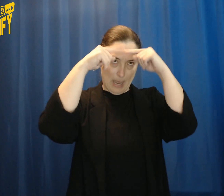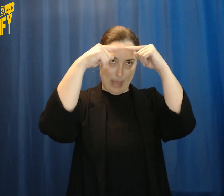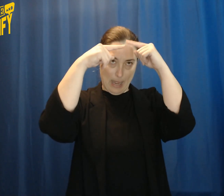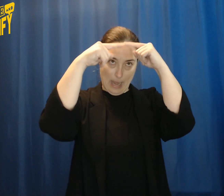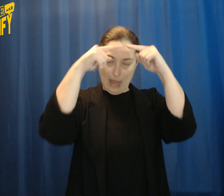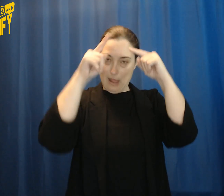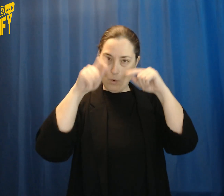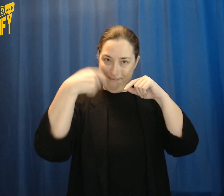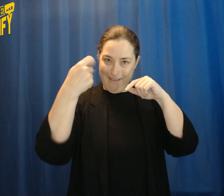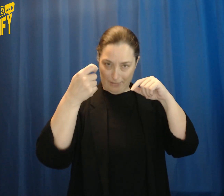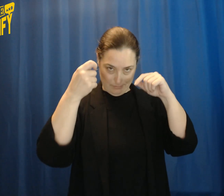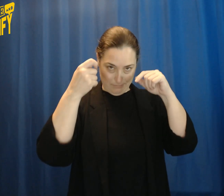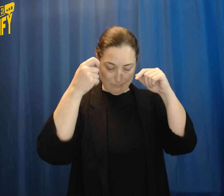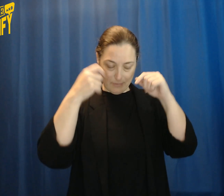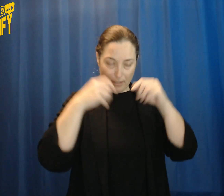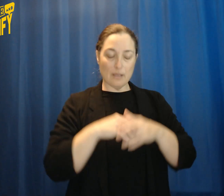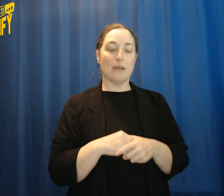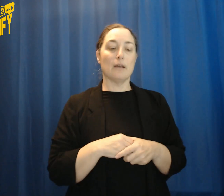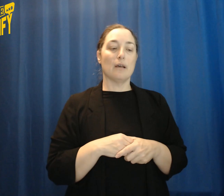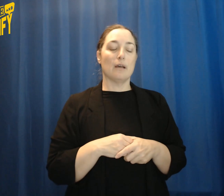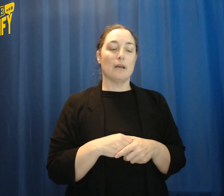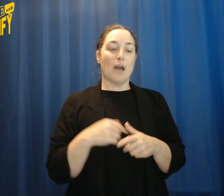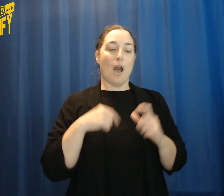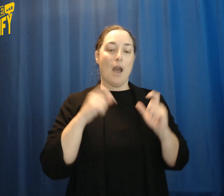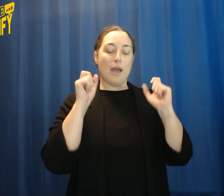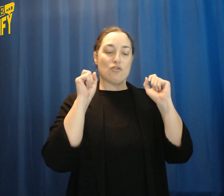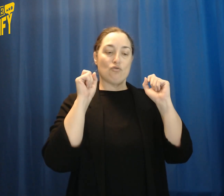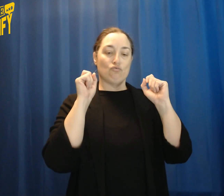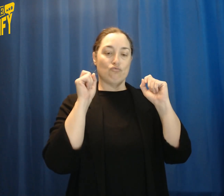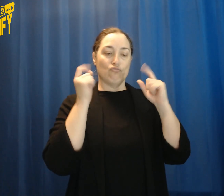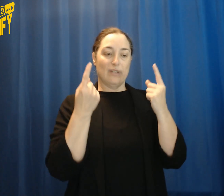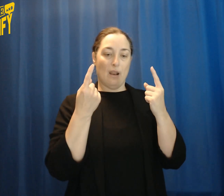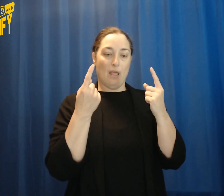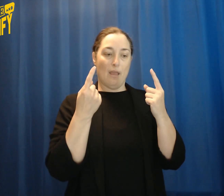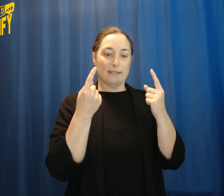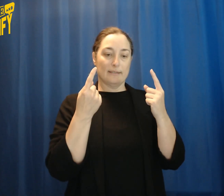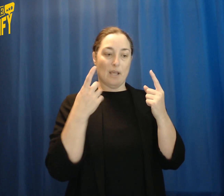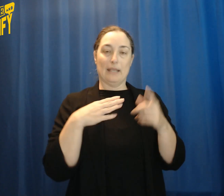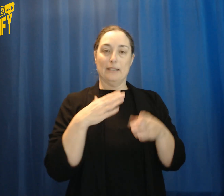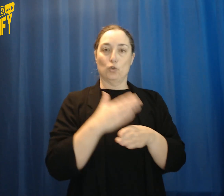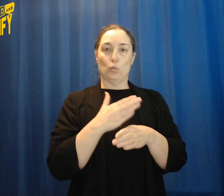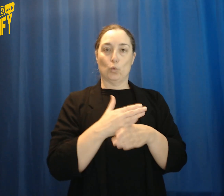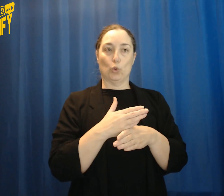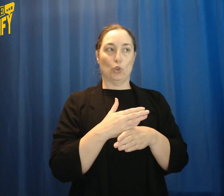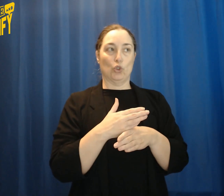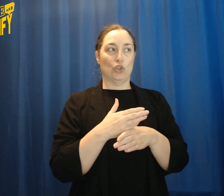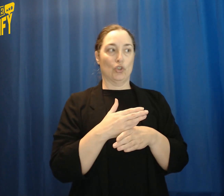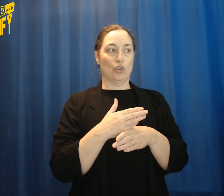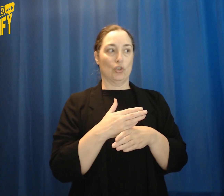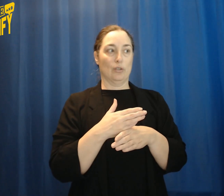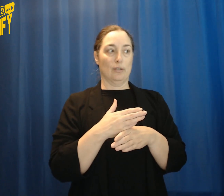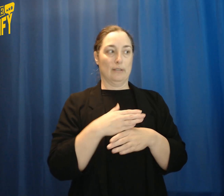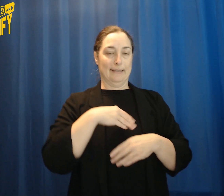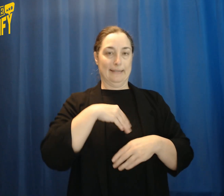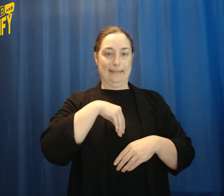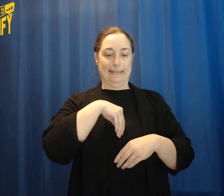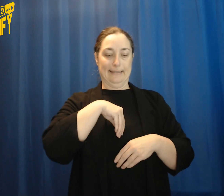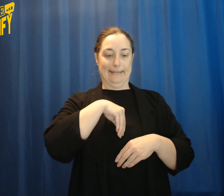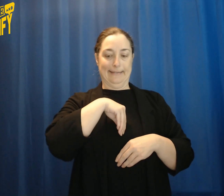What I came to realise that I needed to work within myself as opposed to expecting something